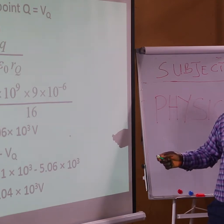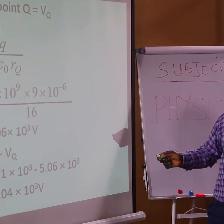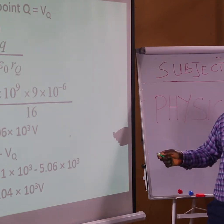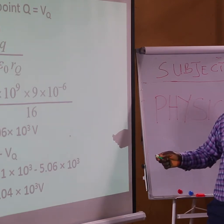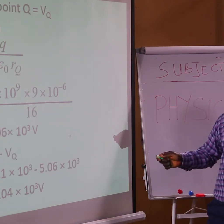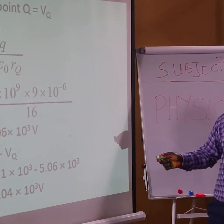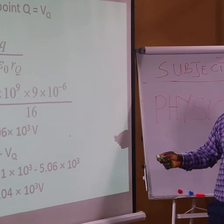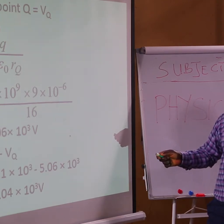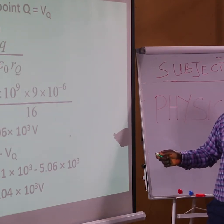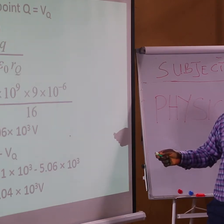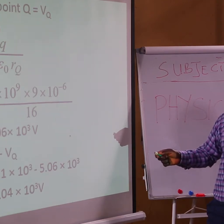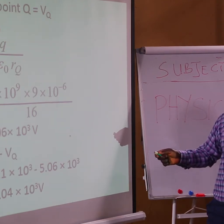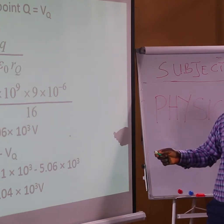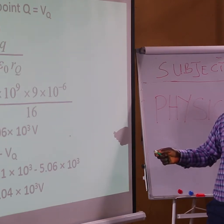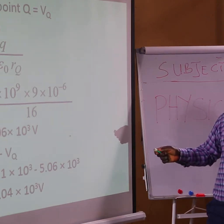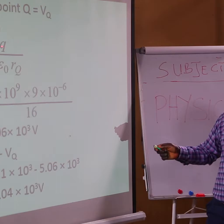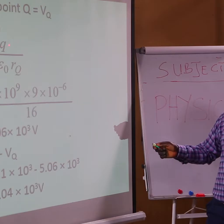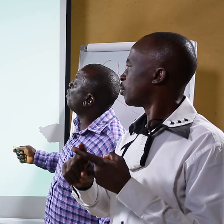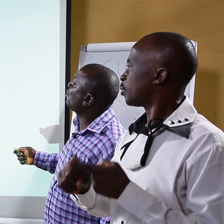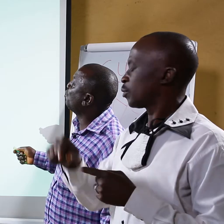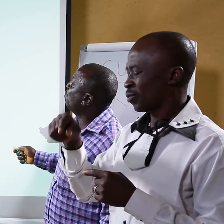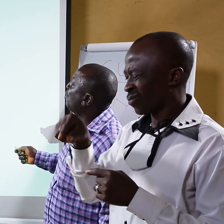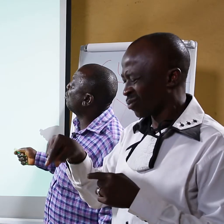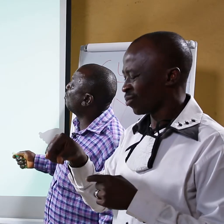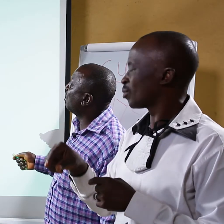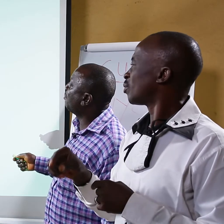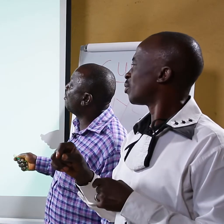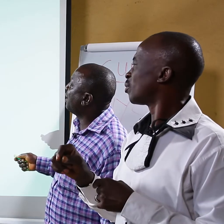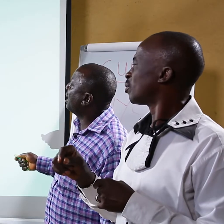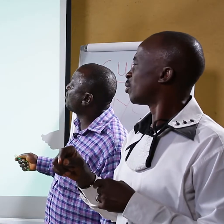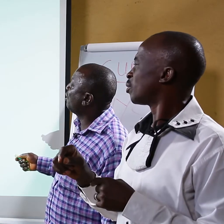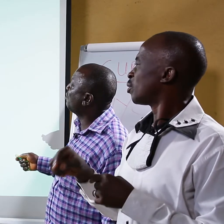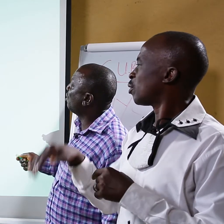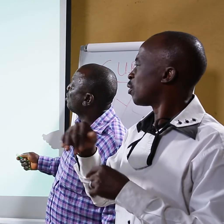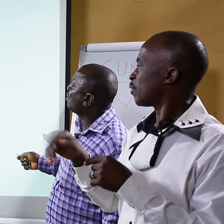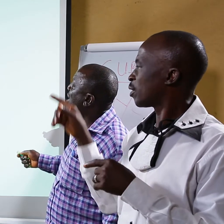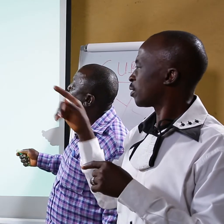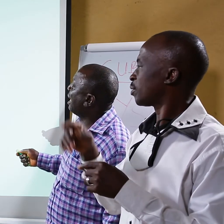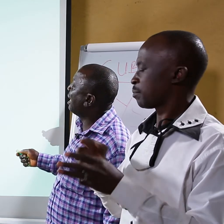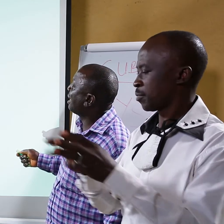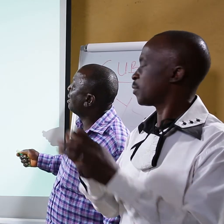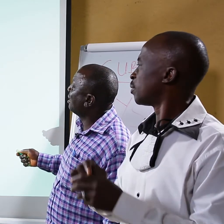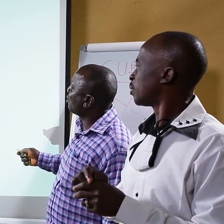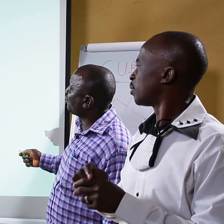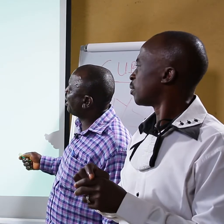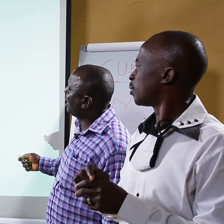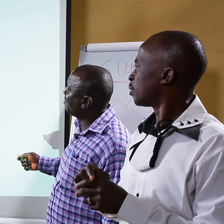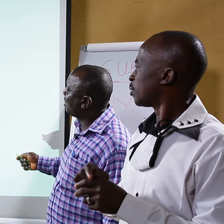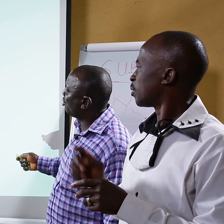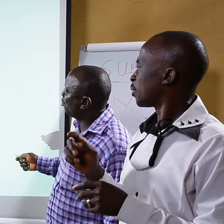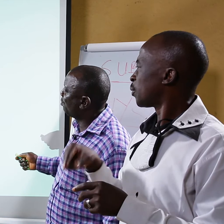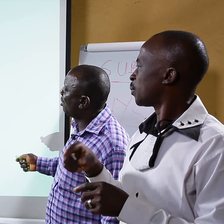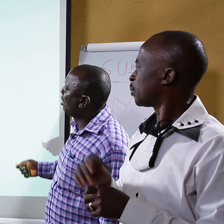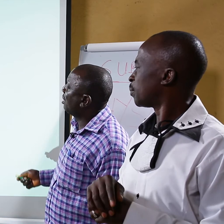So we have VQ to be equals to small q over 4 pi epsilon naught R